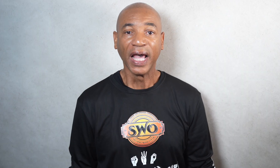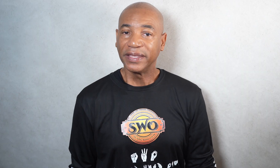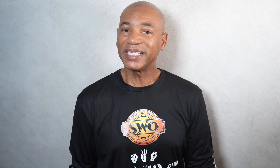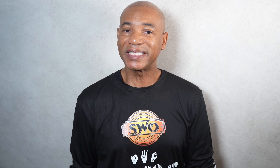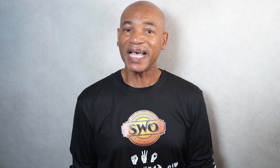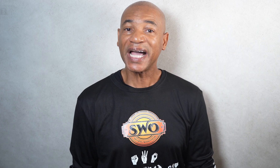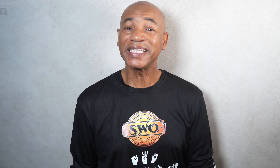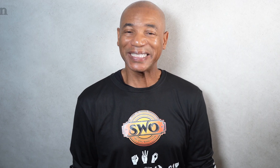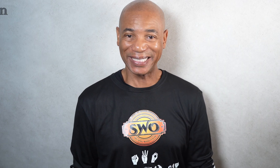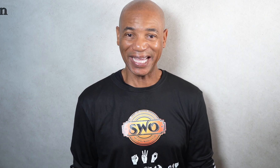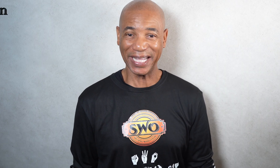The sign send.